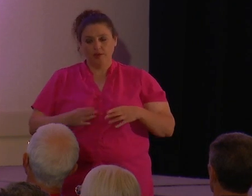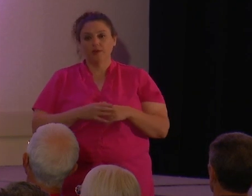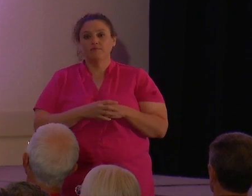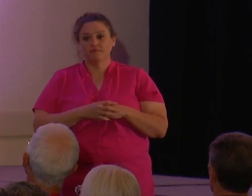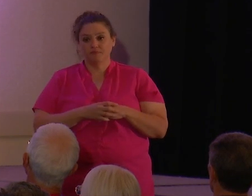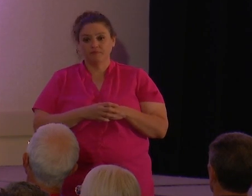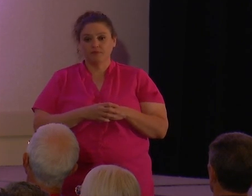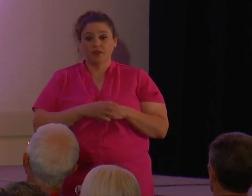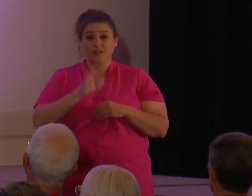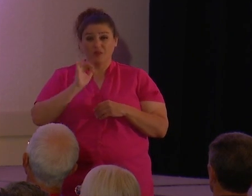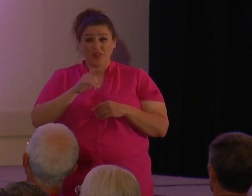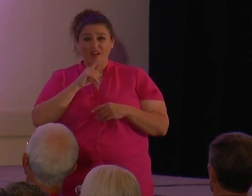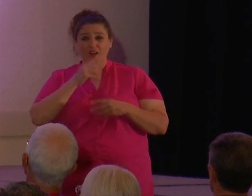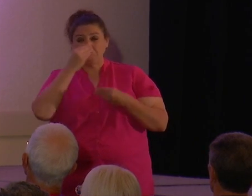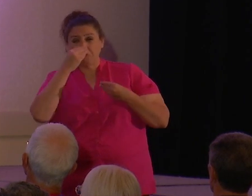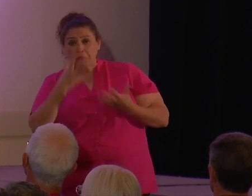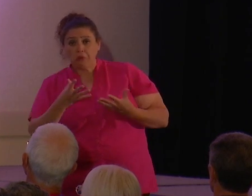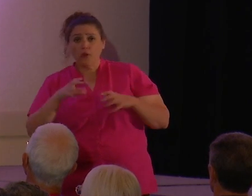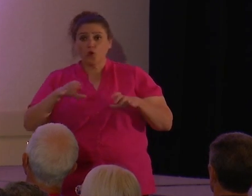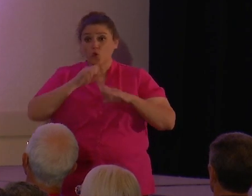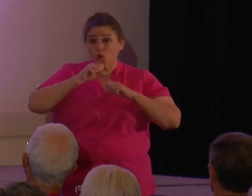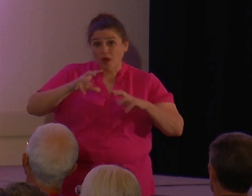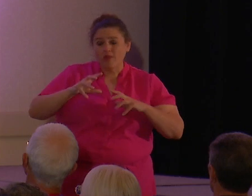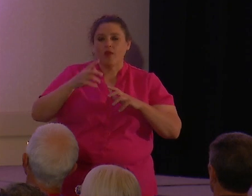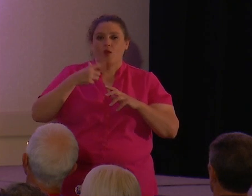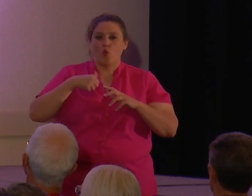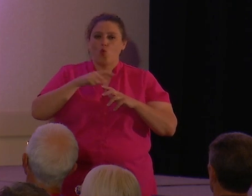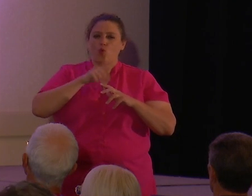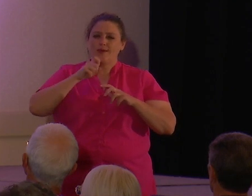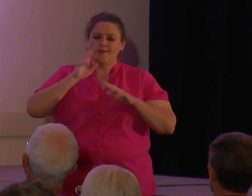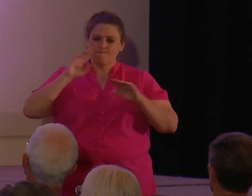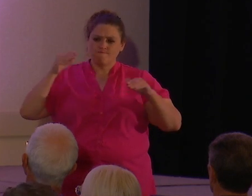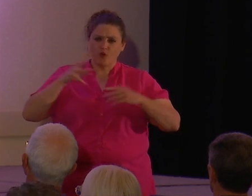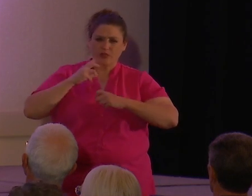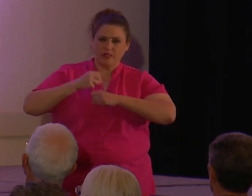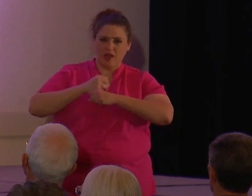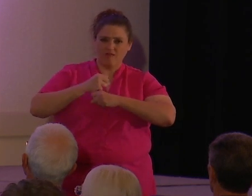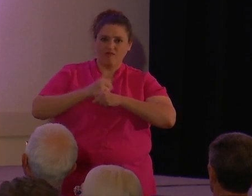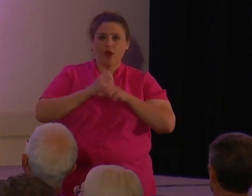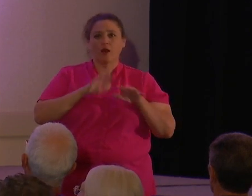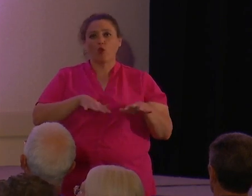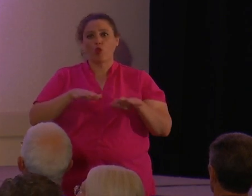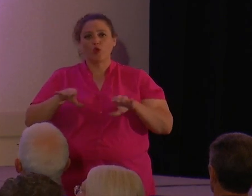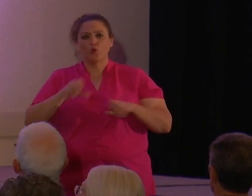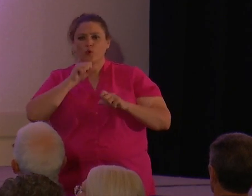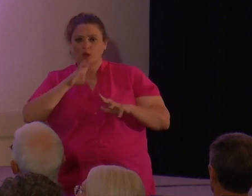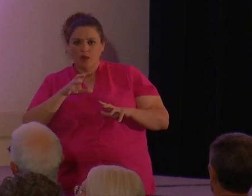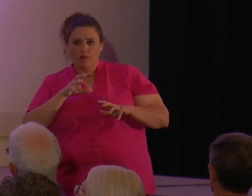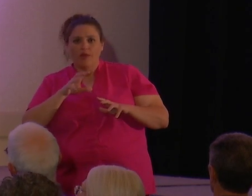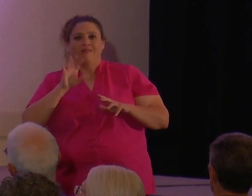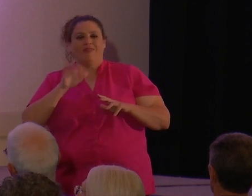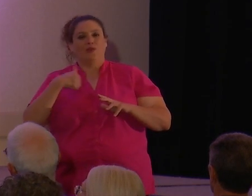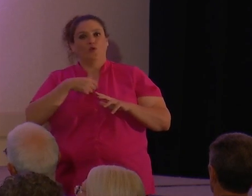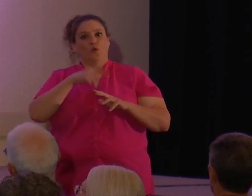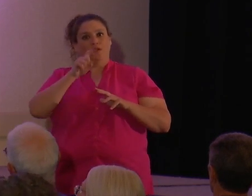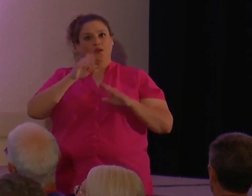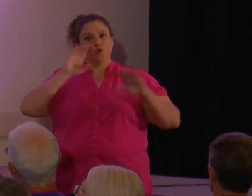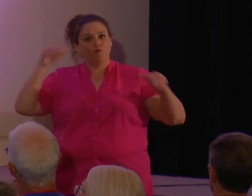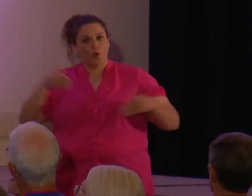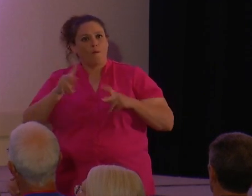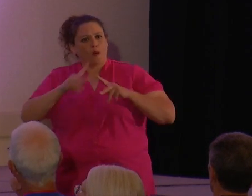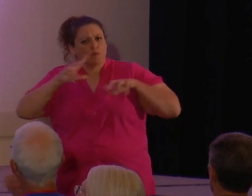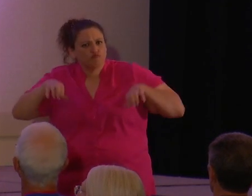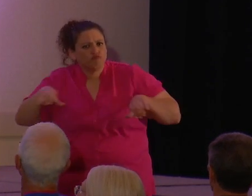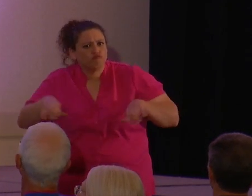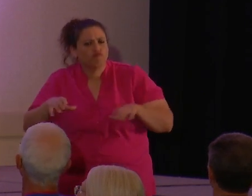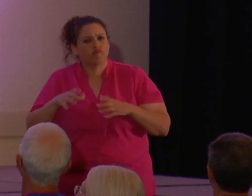one thing that we as an atheist movement need to fight more than anything else. And that's why when you're talking about atheism, you're not just